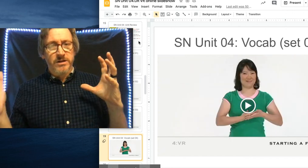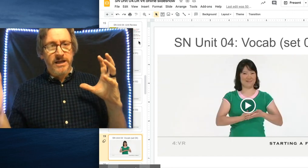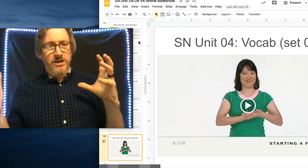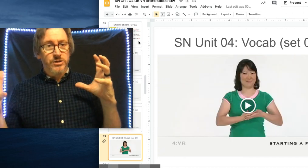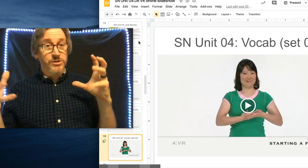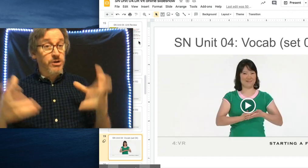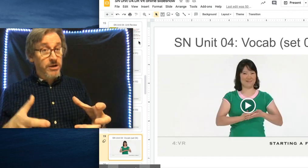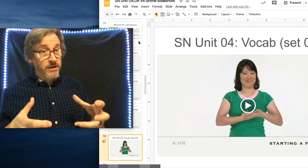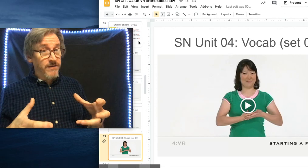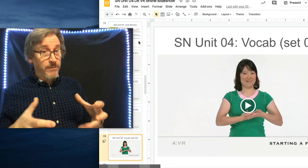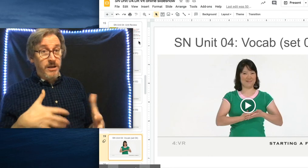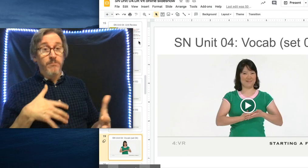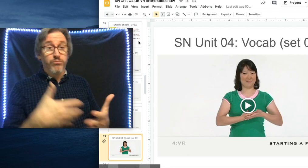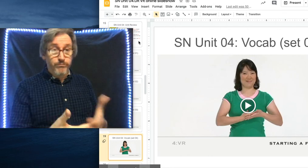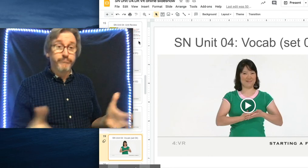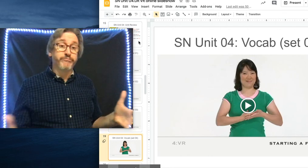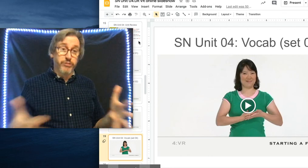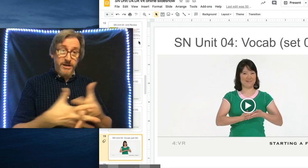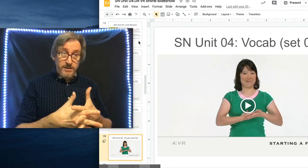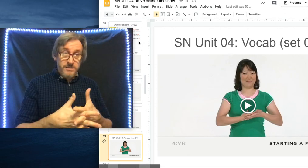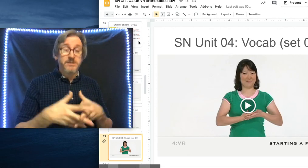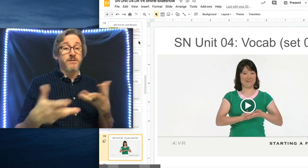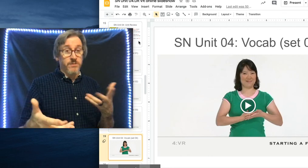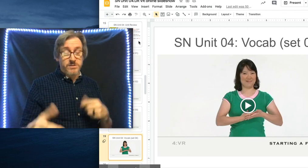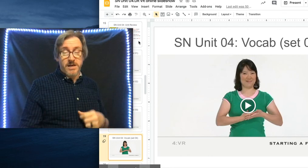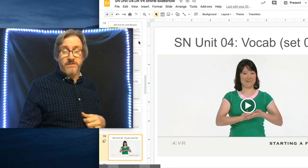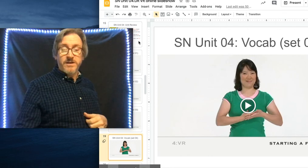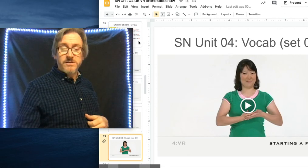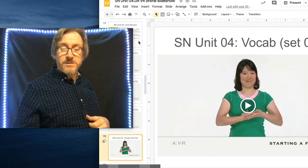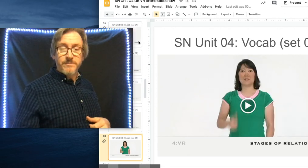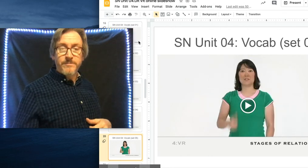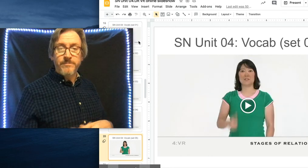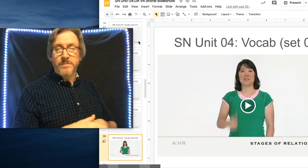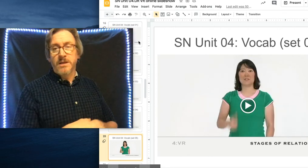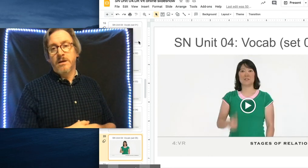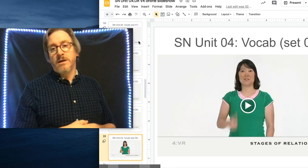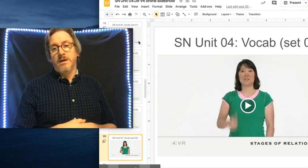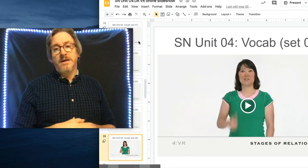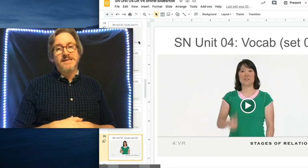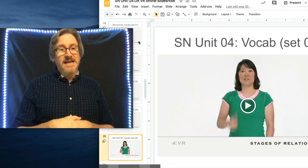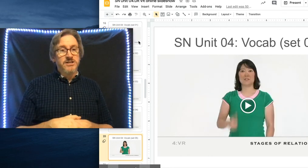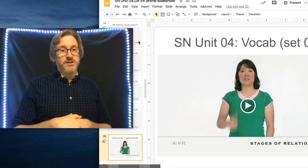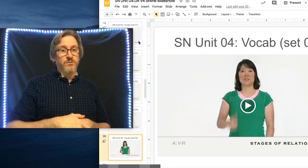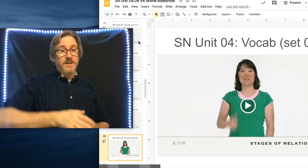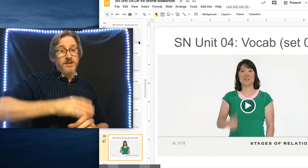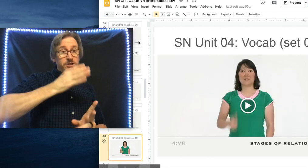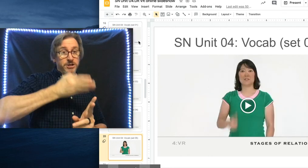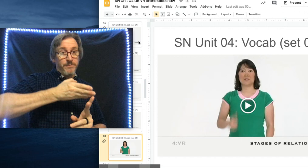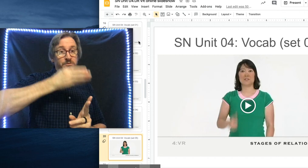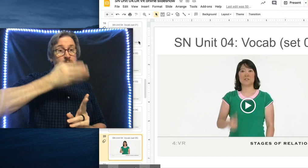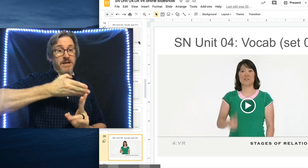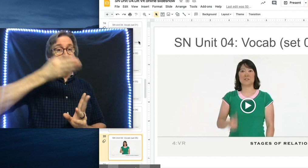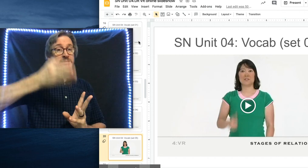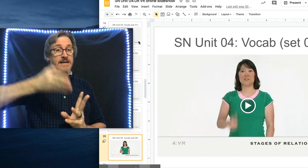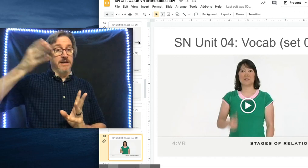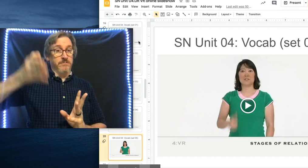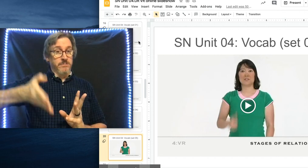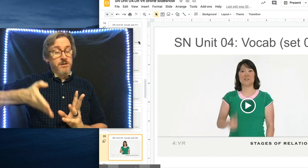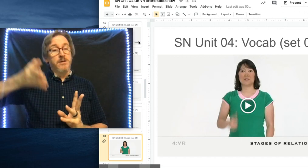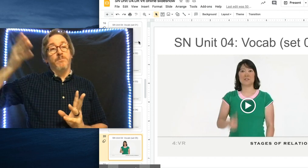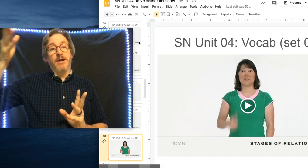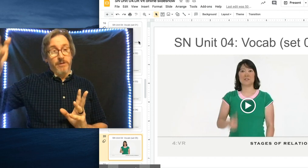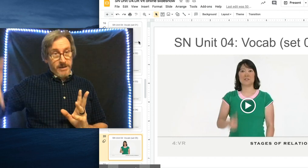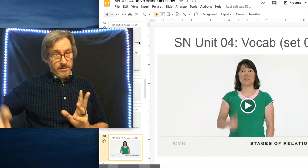Signs related to starting a family, pregnant, those kind of things. Stages of a relationship from meeting,